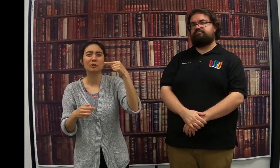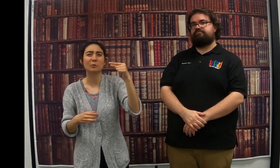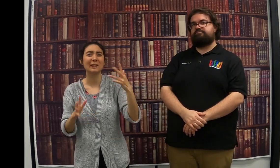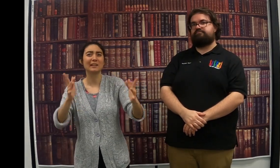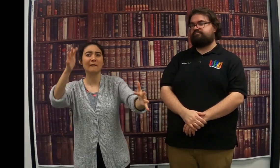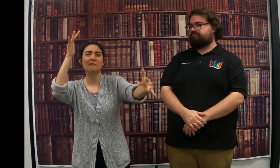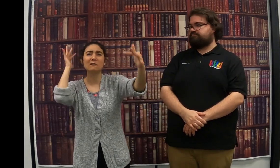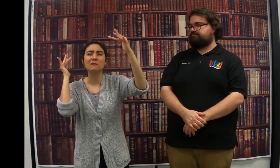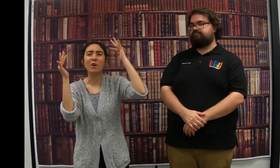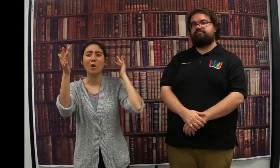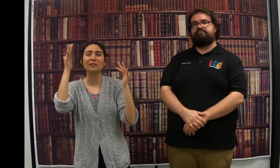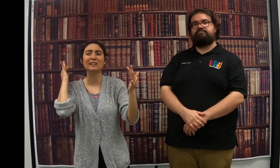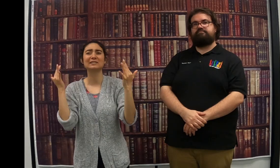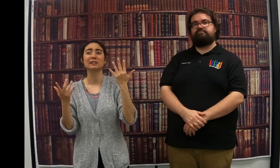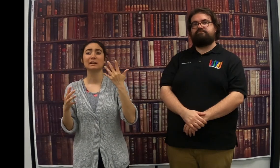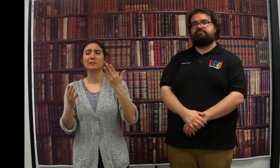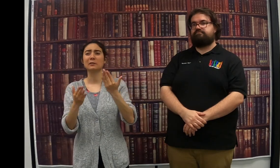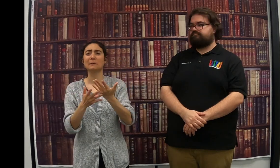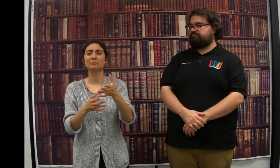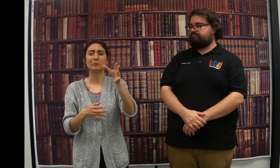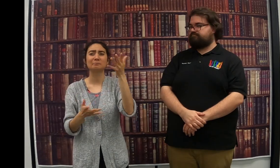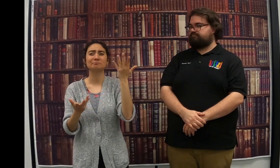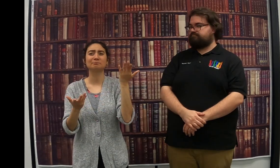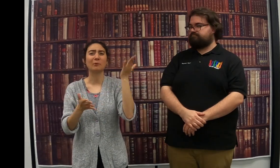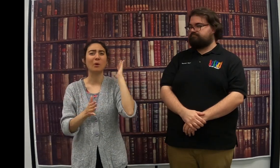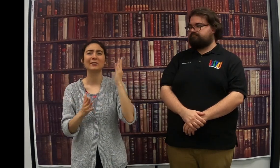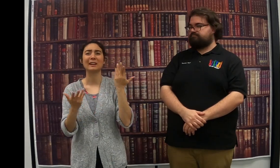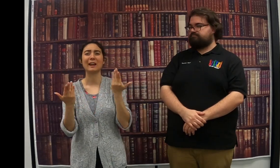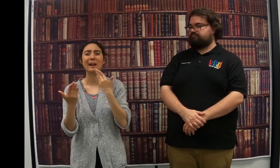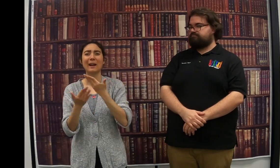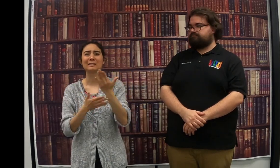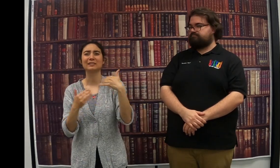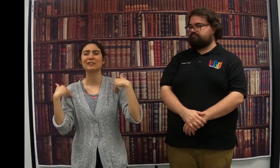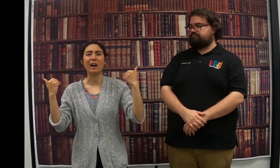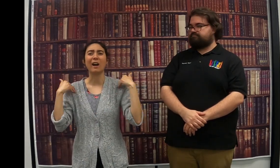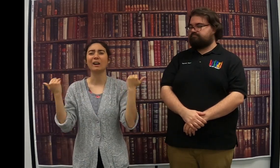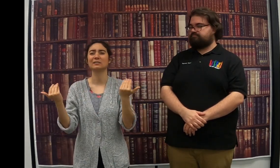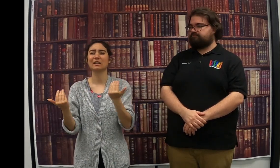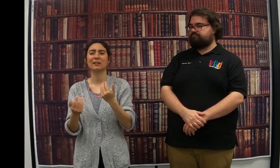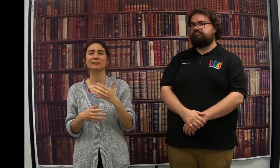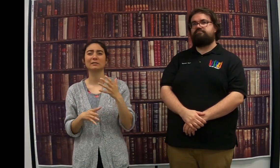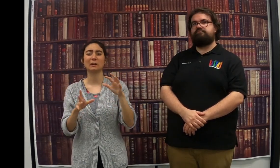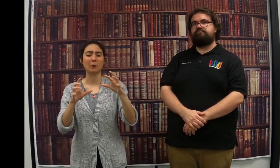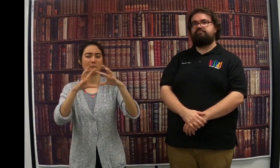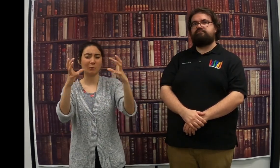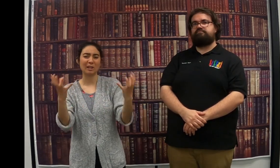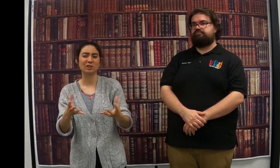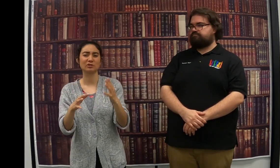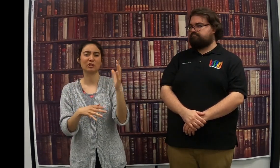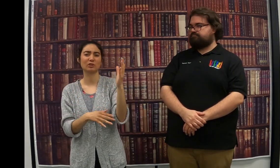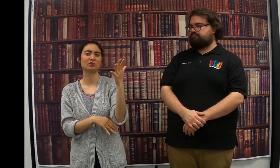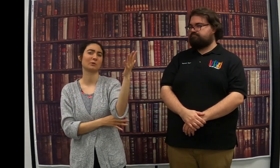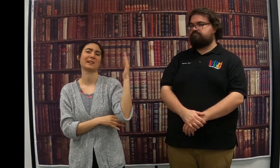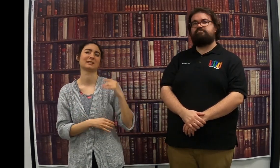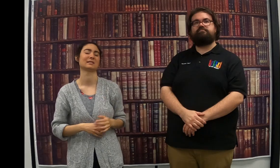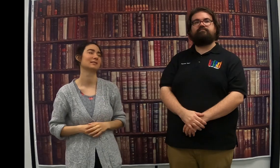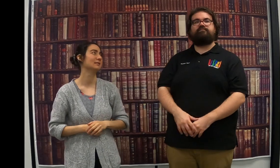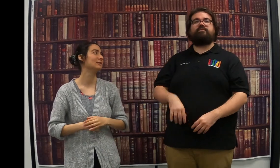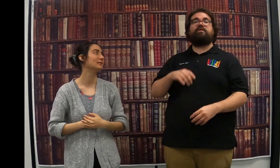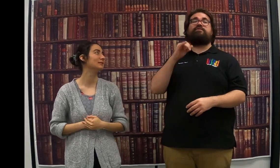green of the forest, and the turtle doves sang mournfully upon the young boughs of the birch trees. Jorinda